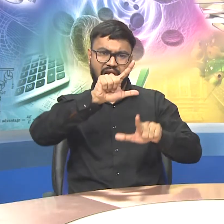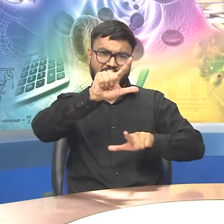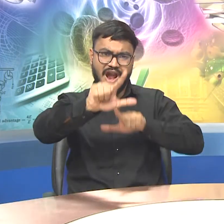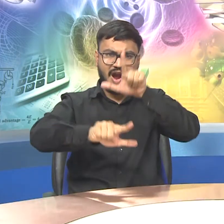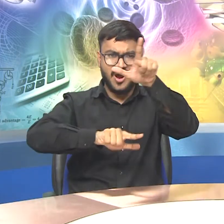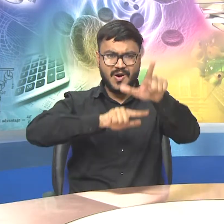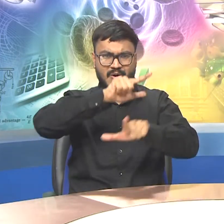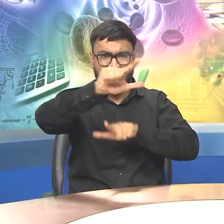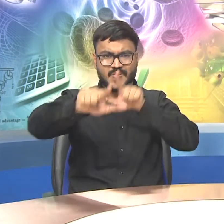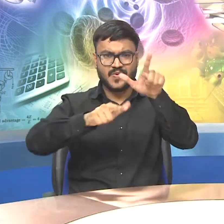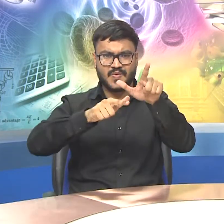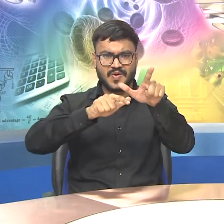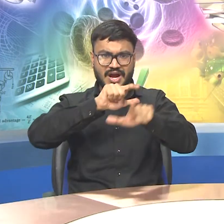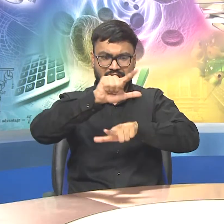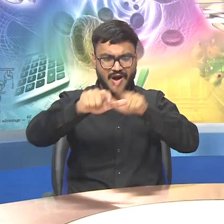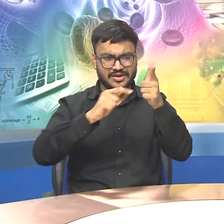The sign of language.